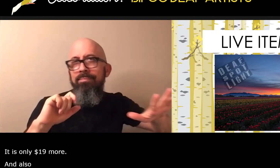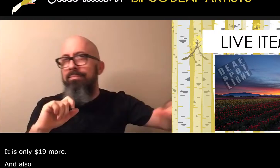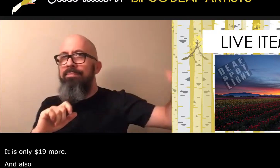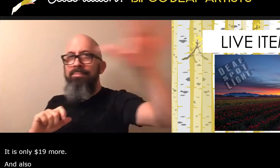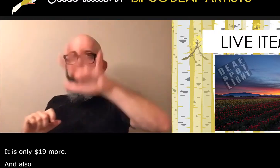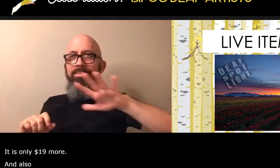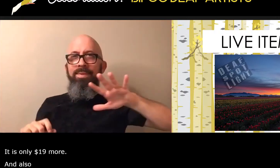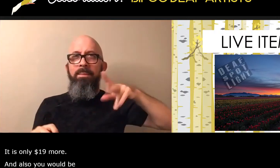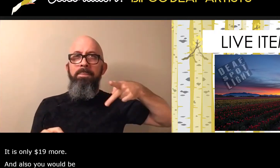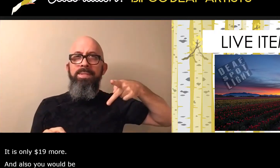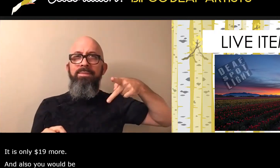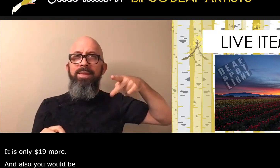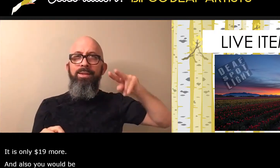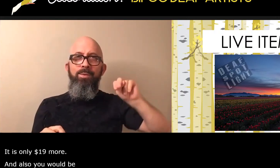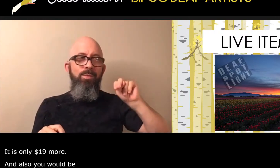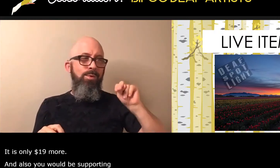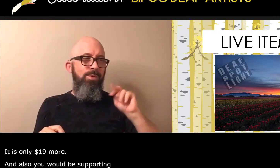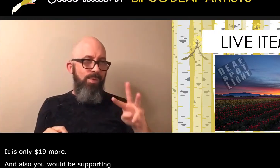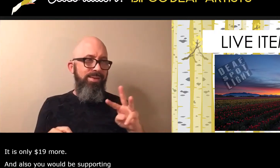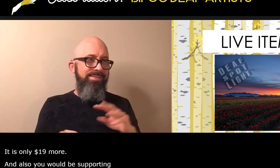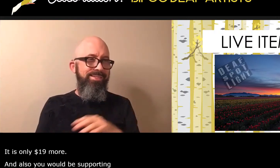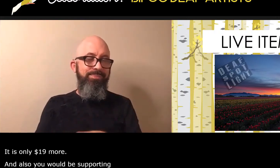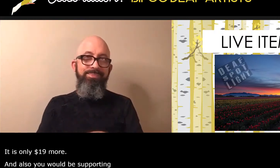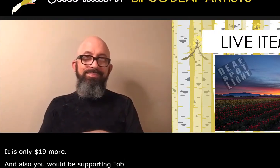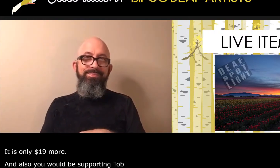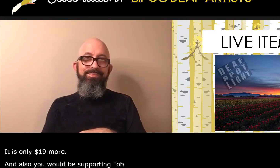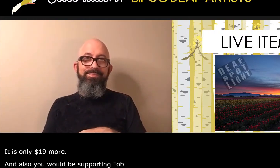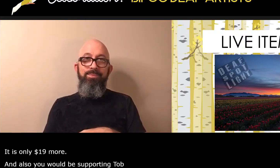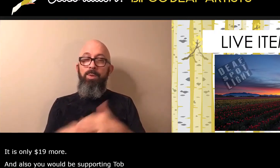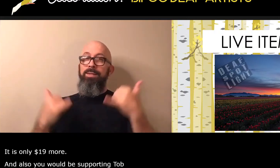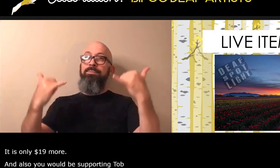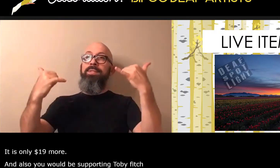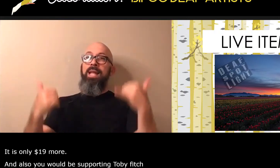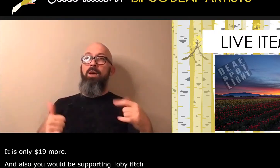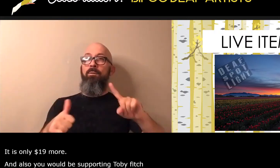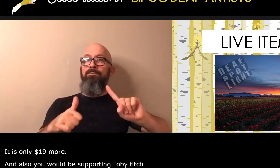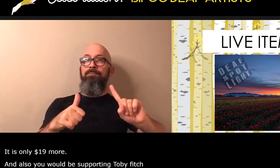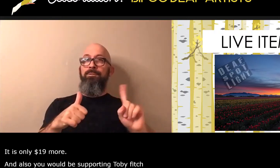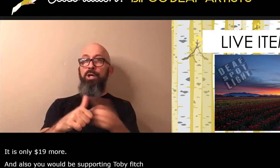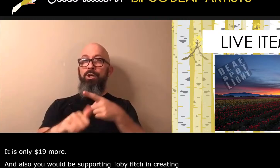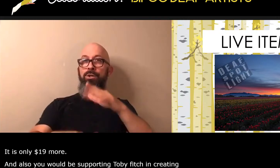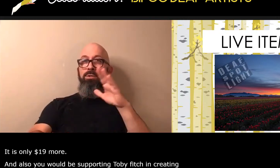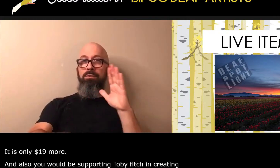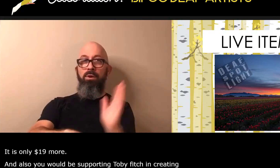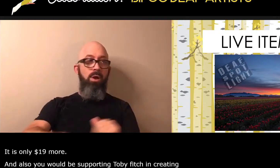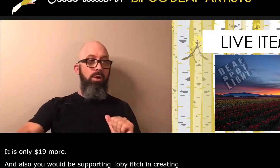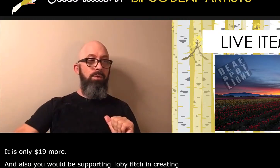Toby Fitch in creating more photographs of the Pacific Northwest.